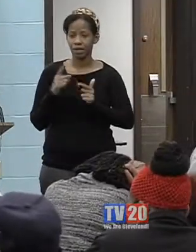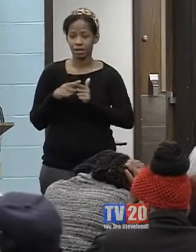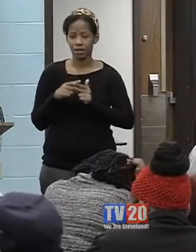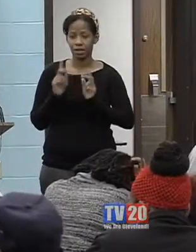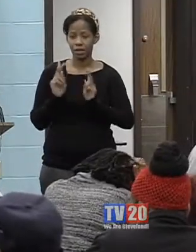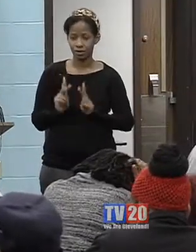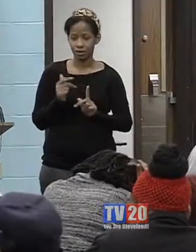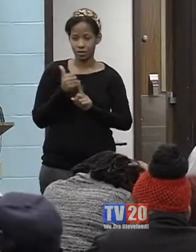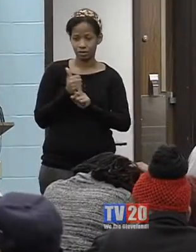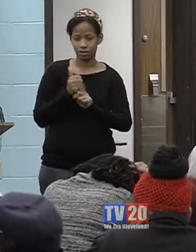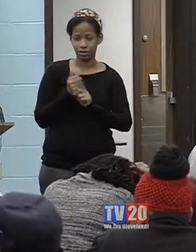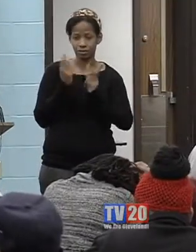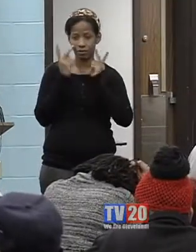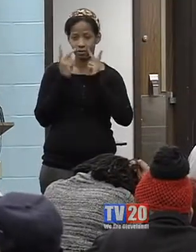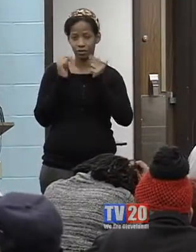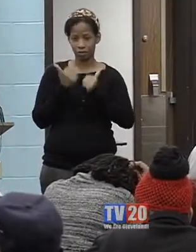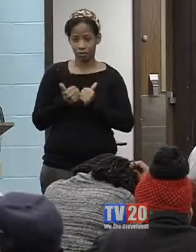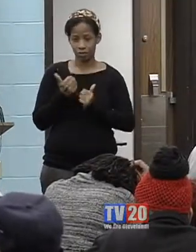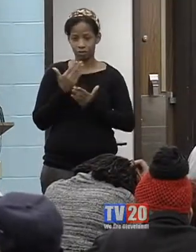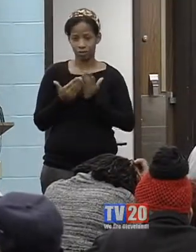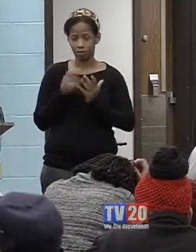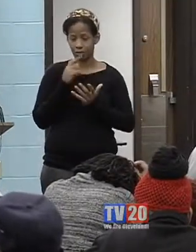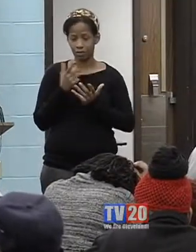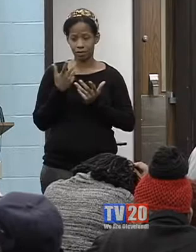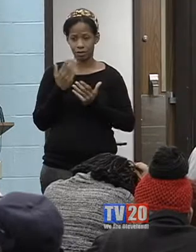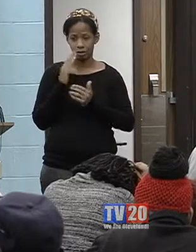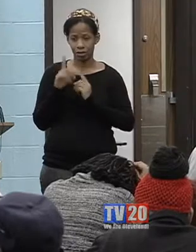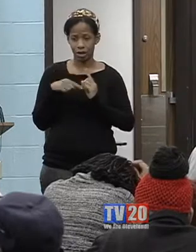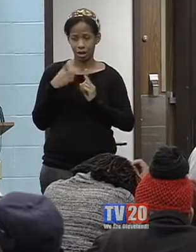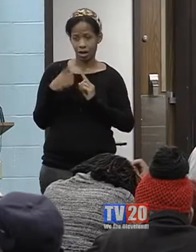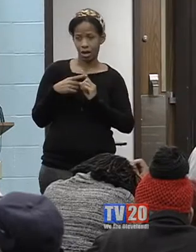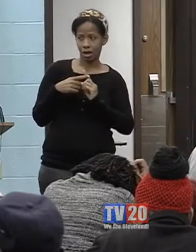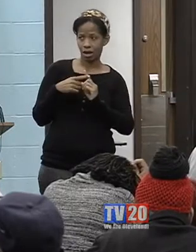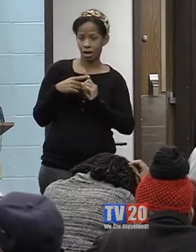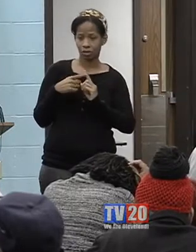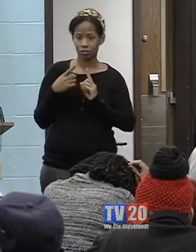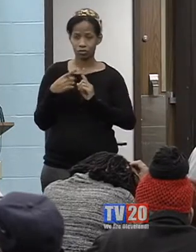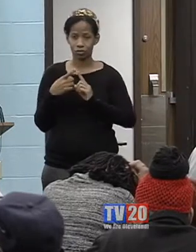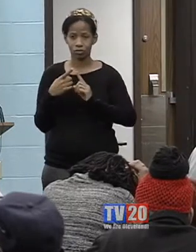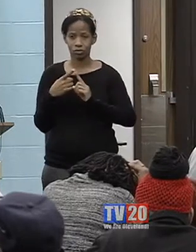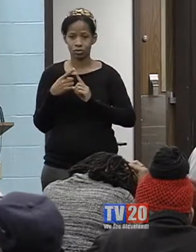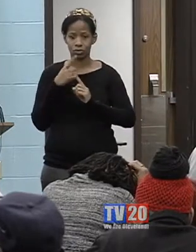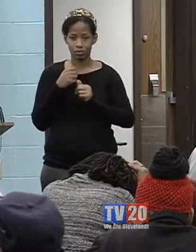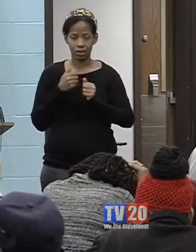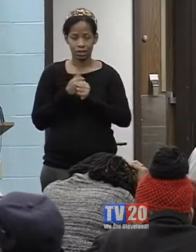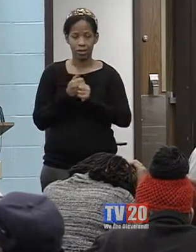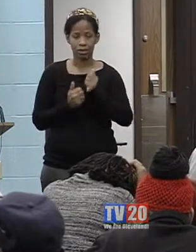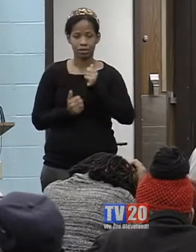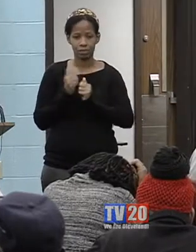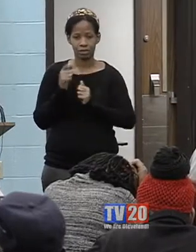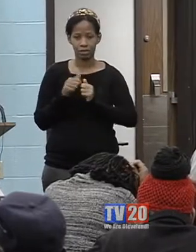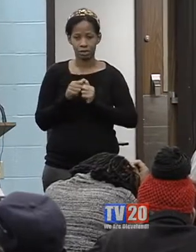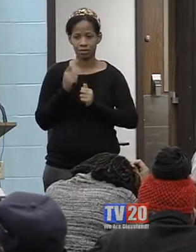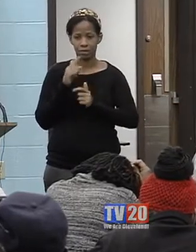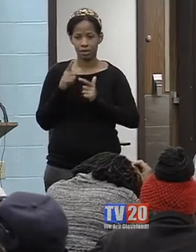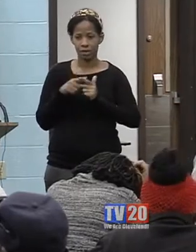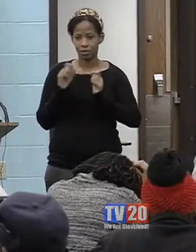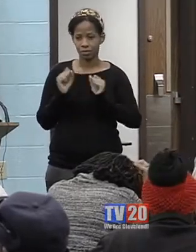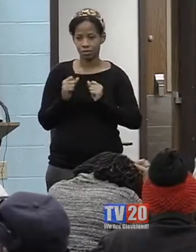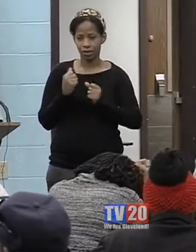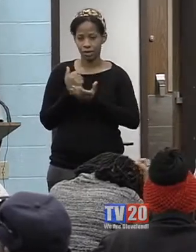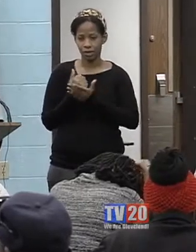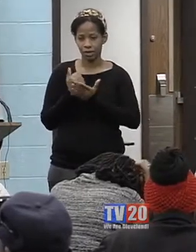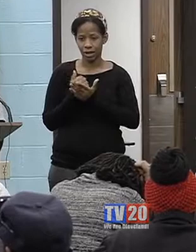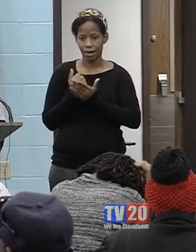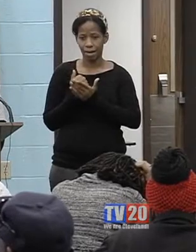the person who has vision loss, maybe they don't even know how to be guided. So then you would help